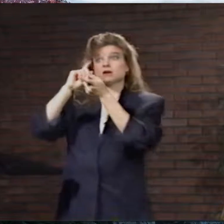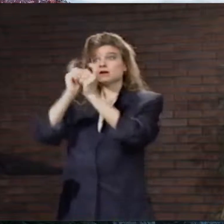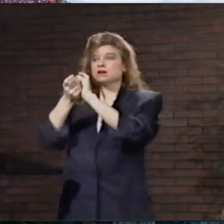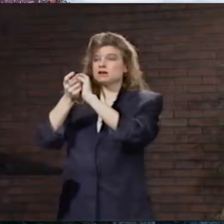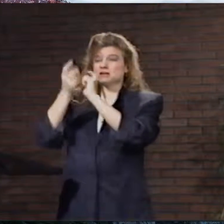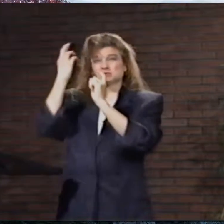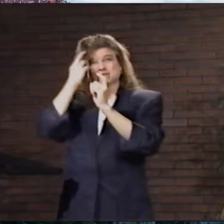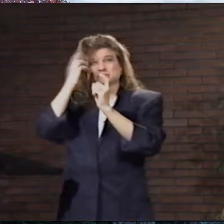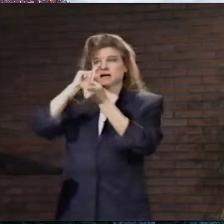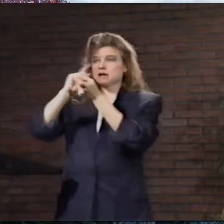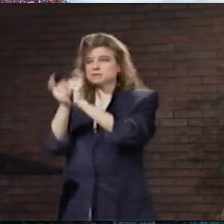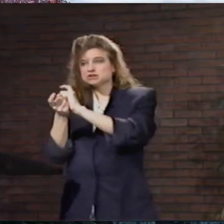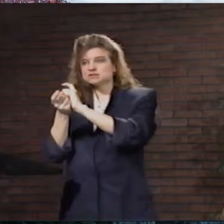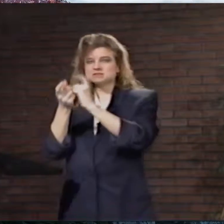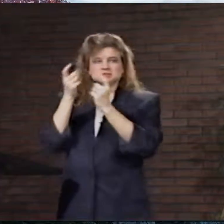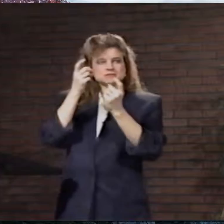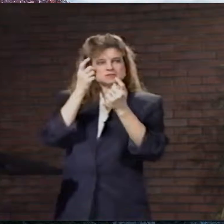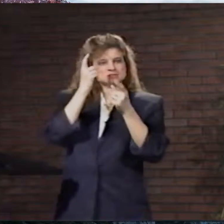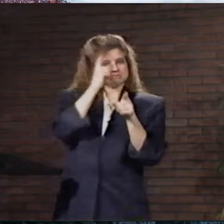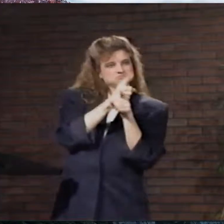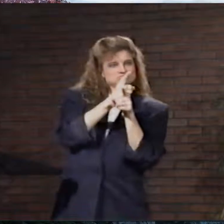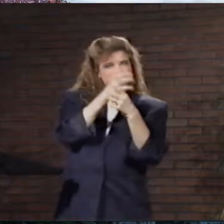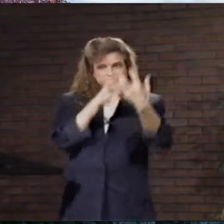considered reasonable accommodations,